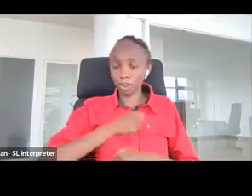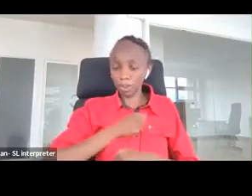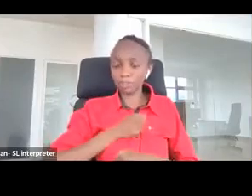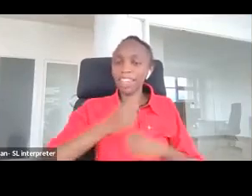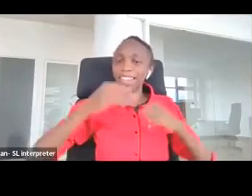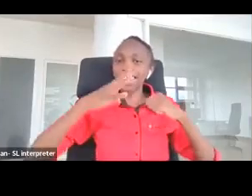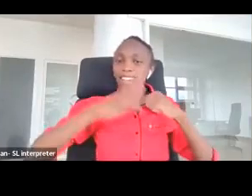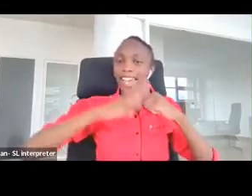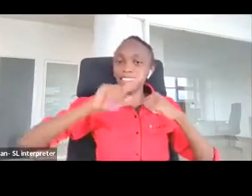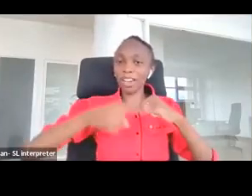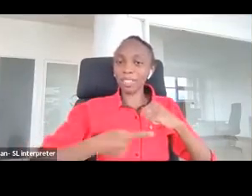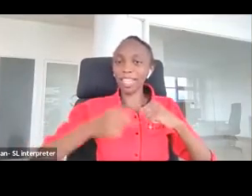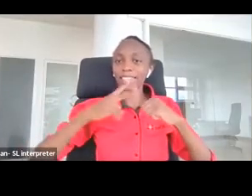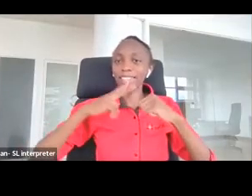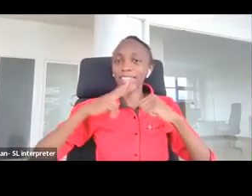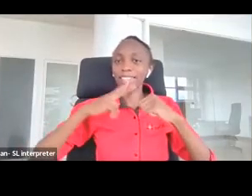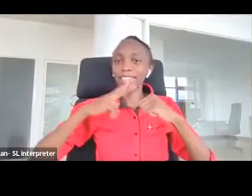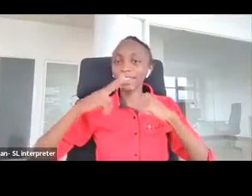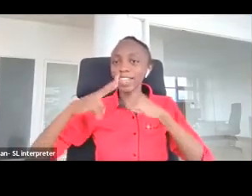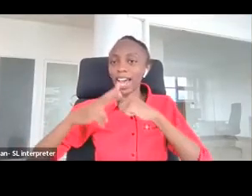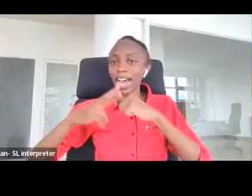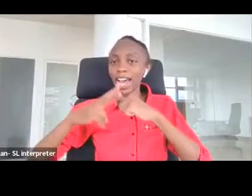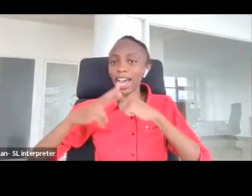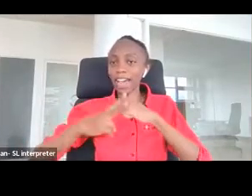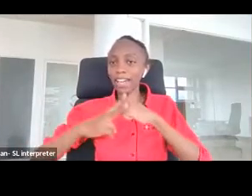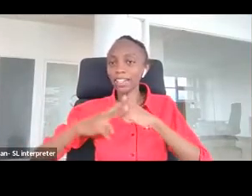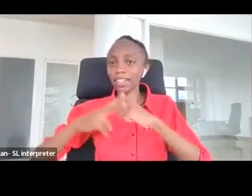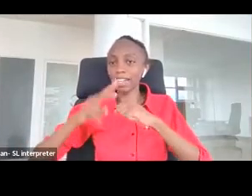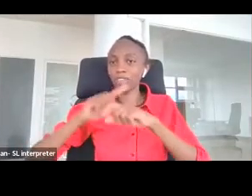9,700 coming from primary school category, and